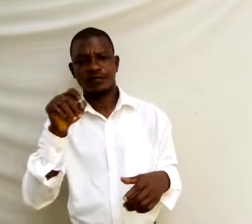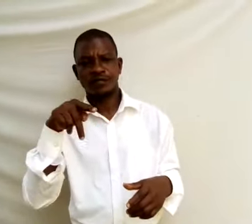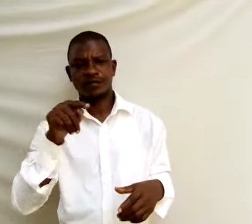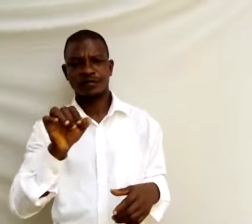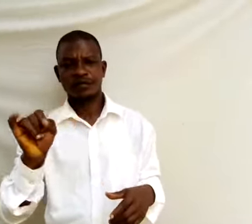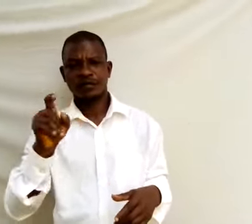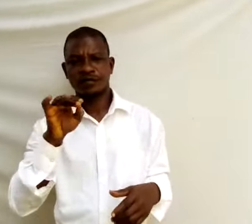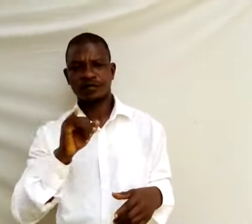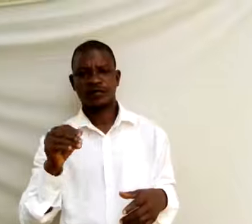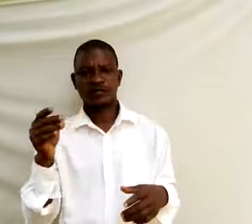demand.